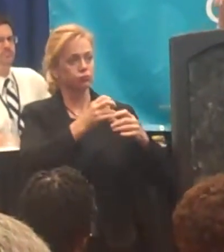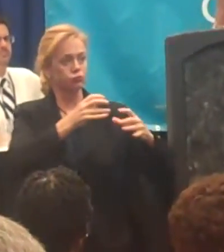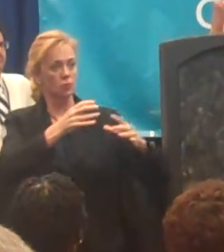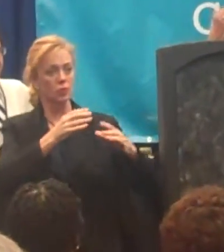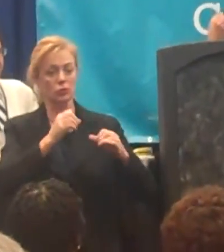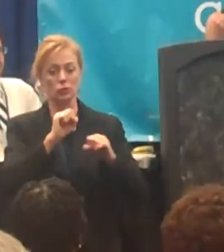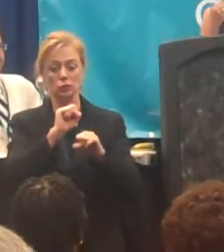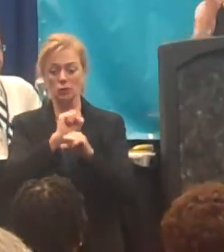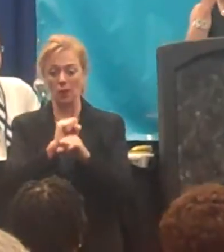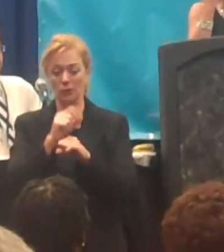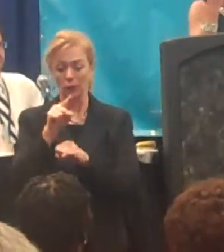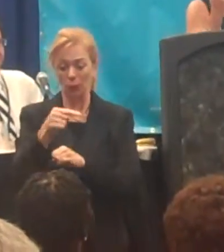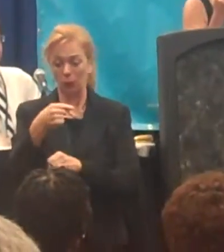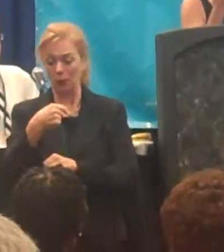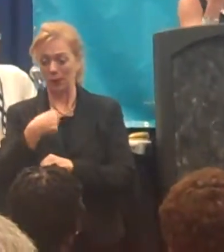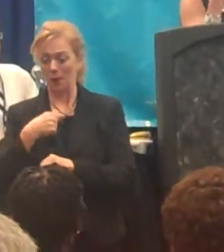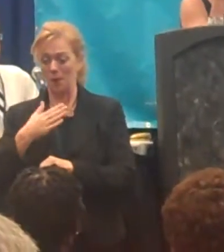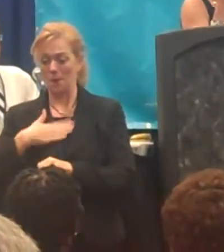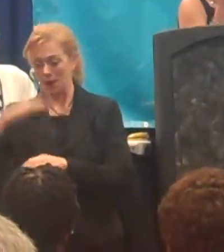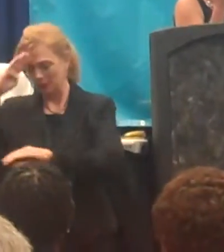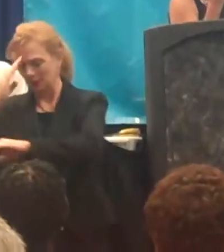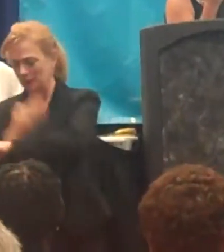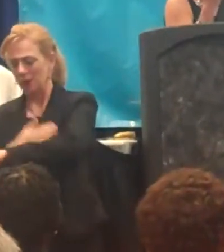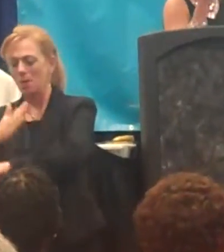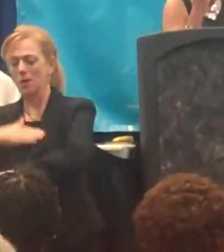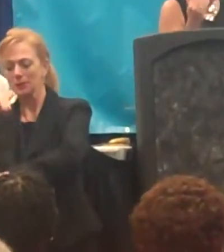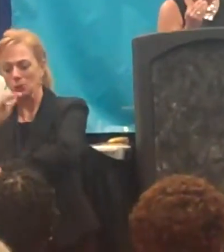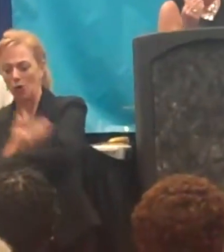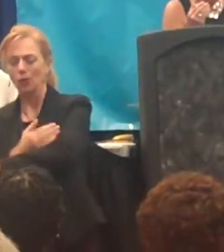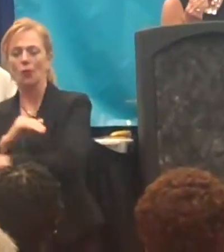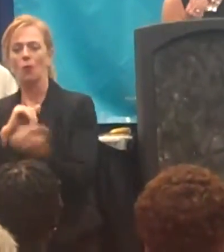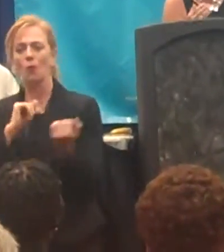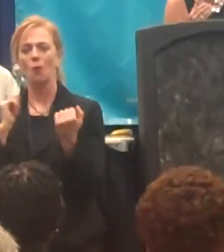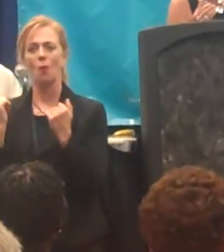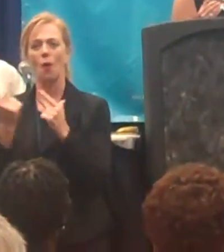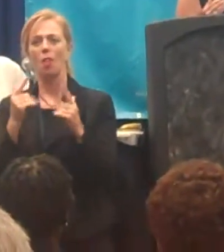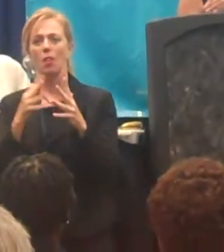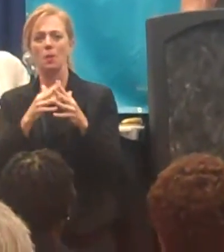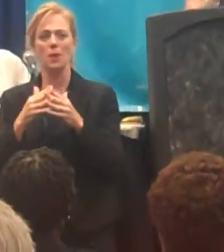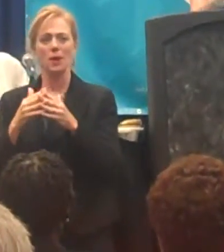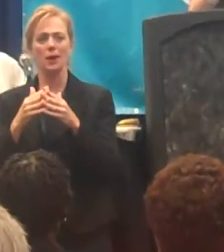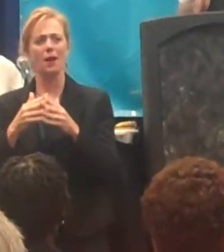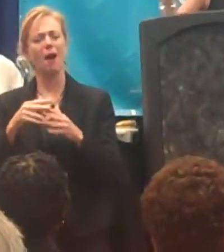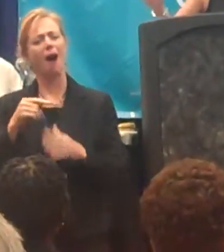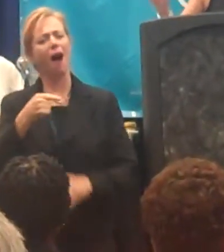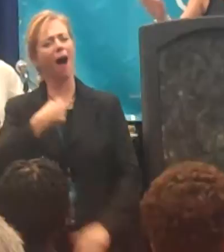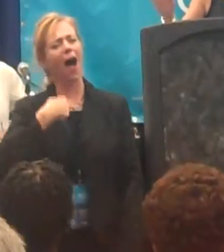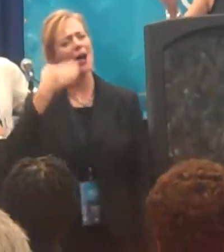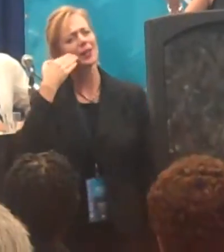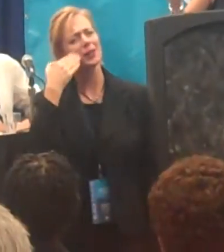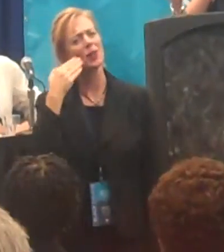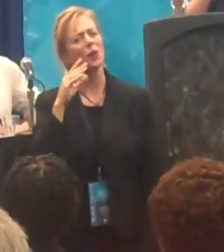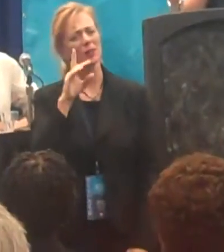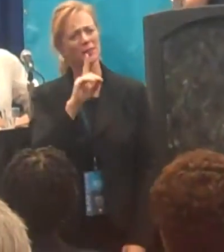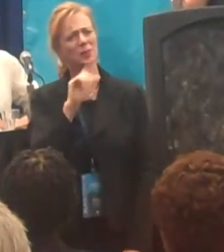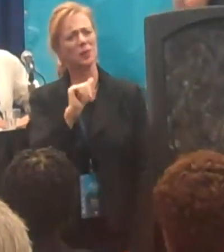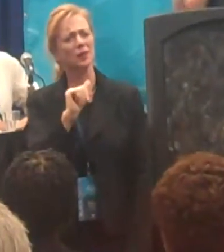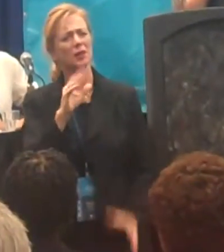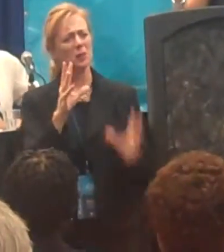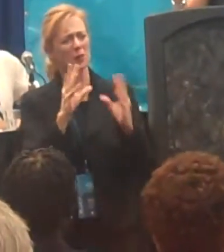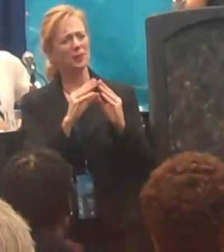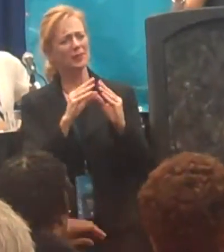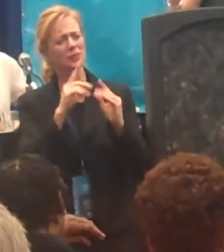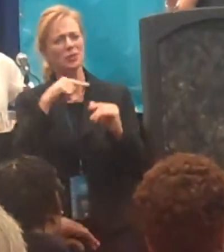for you and for me and my son and my daughter and all America. I know that the Disability